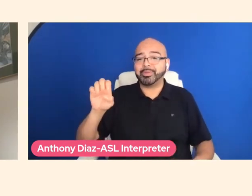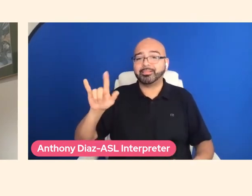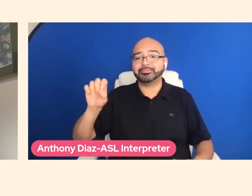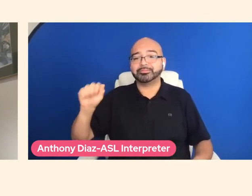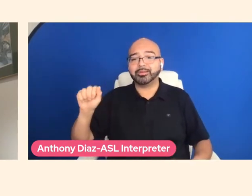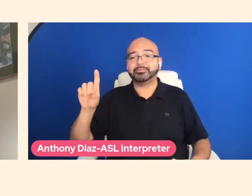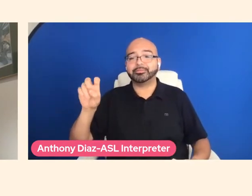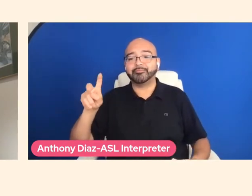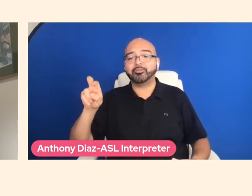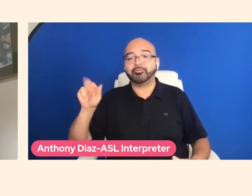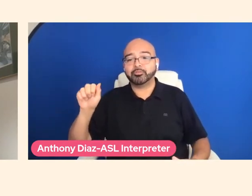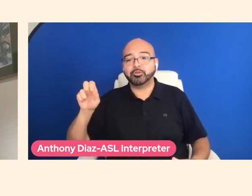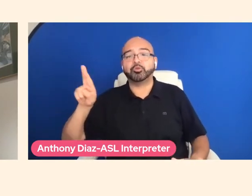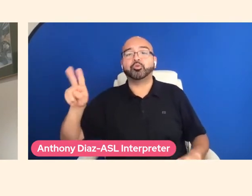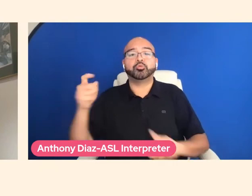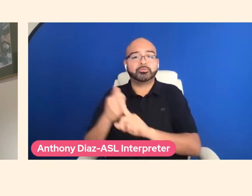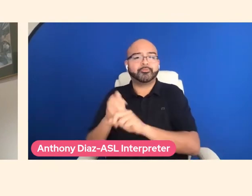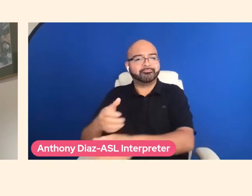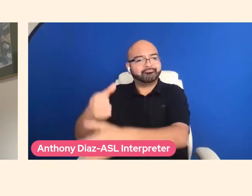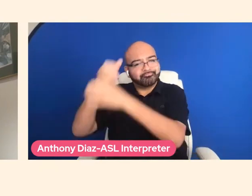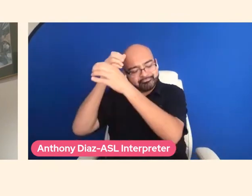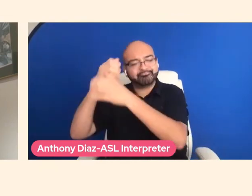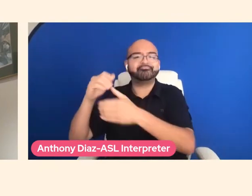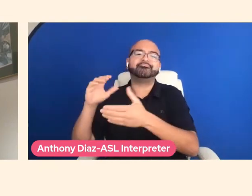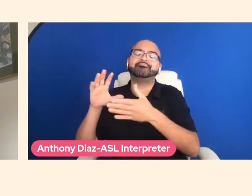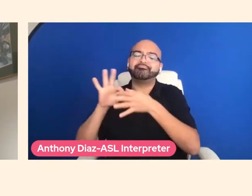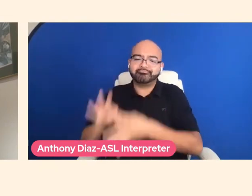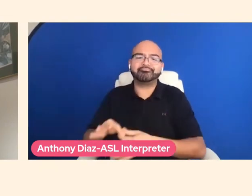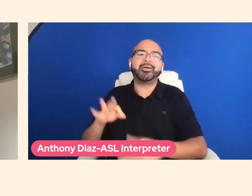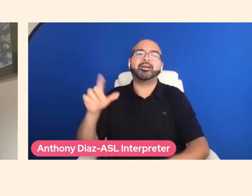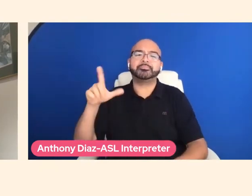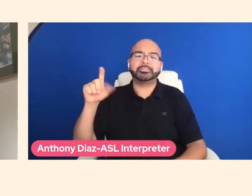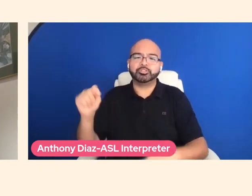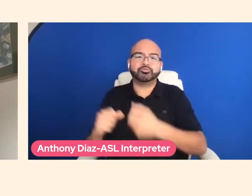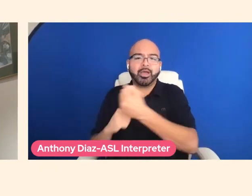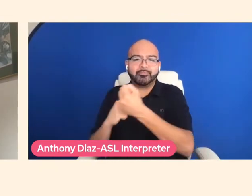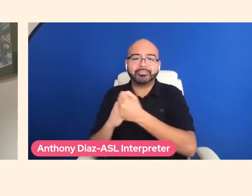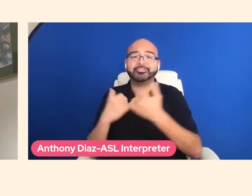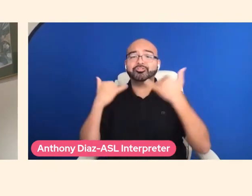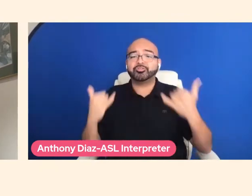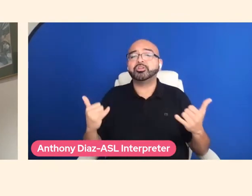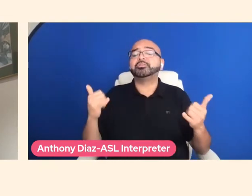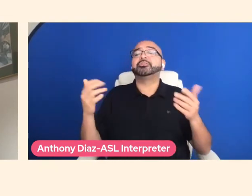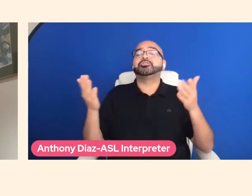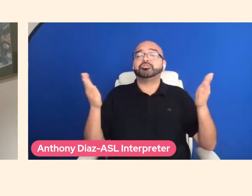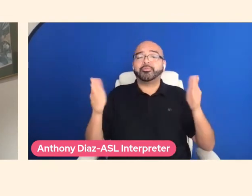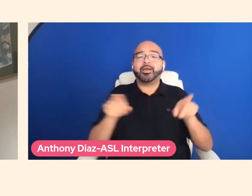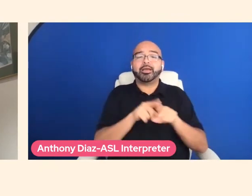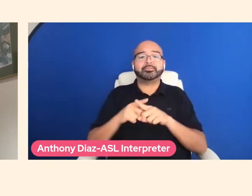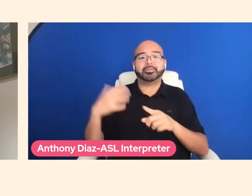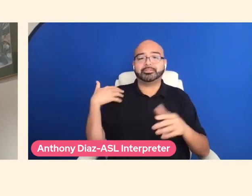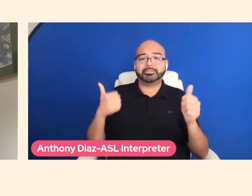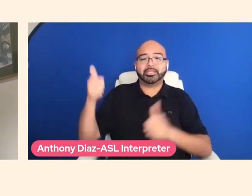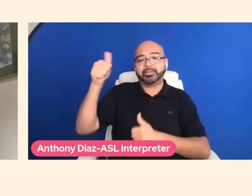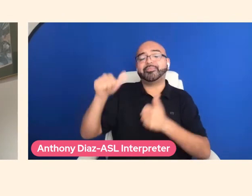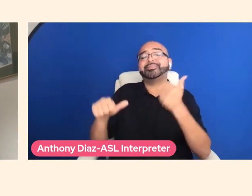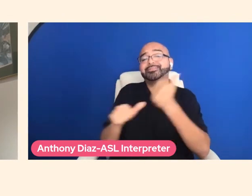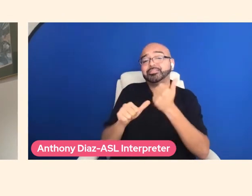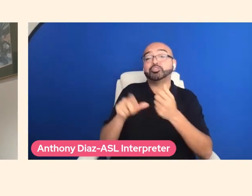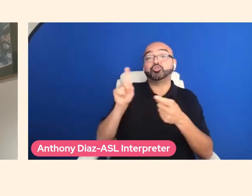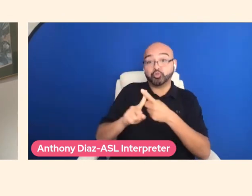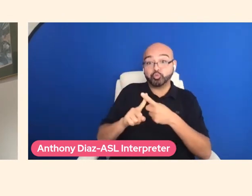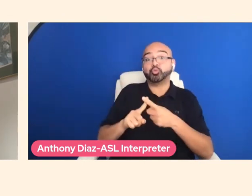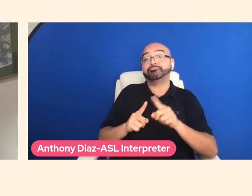and experience in LGBTQ plus advocacy. Currently serving as the executive assistant to the executive